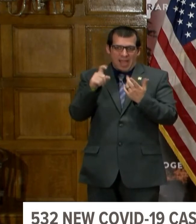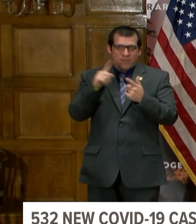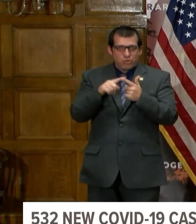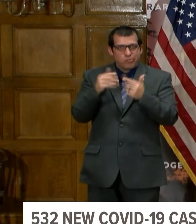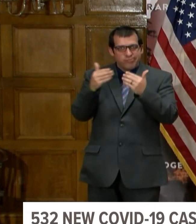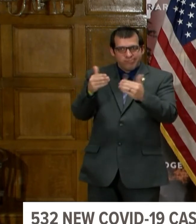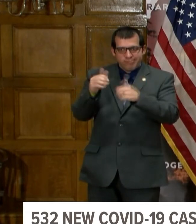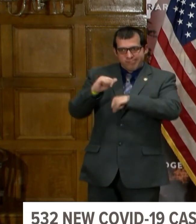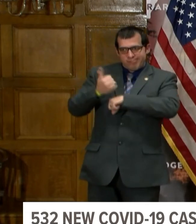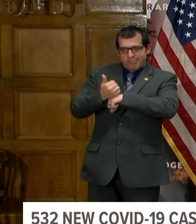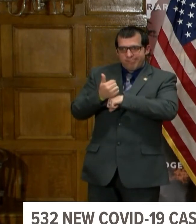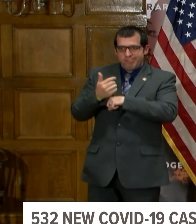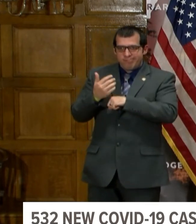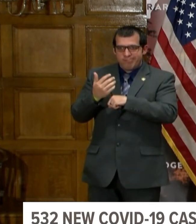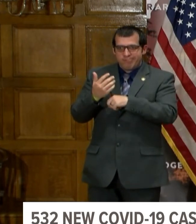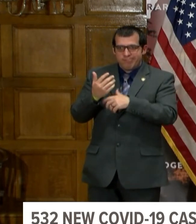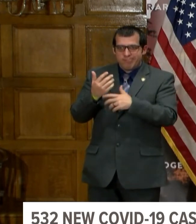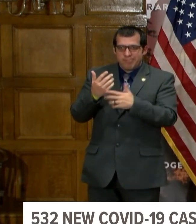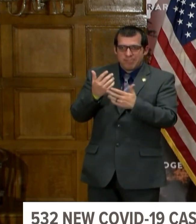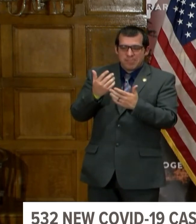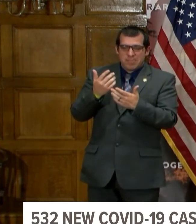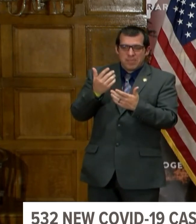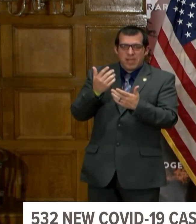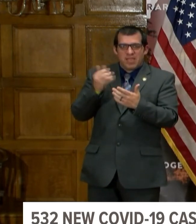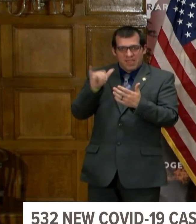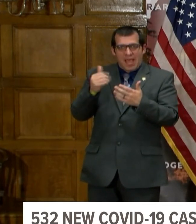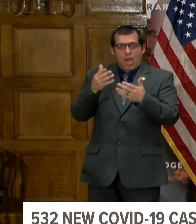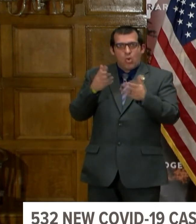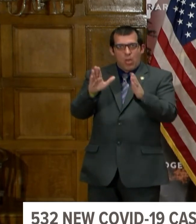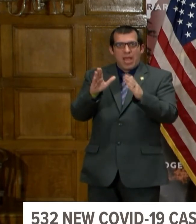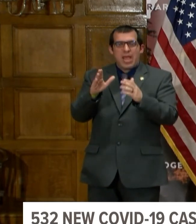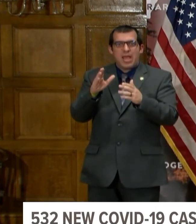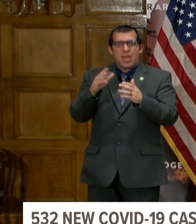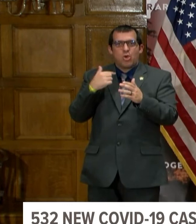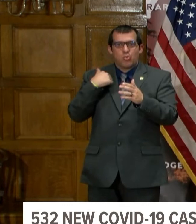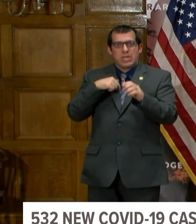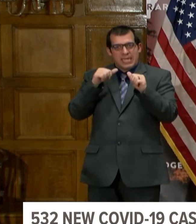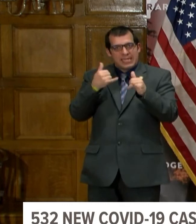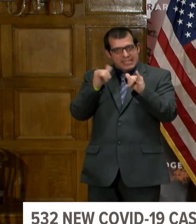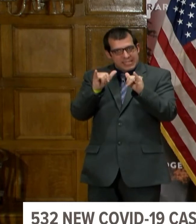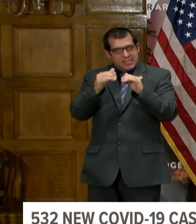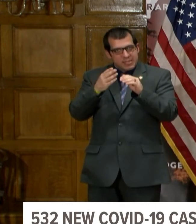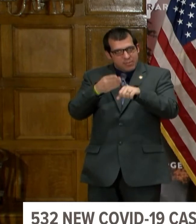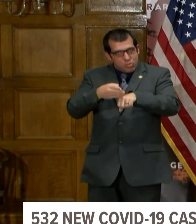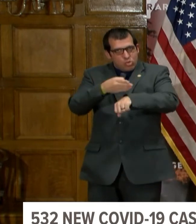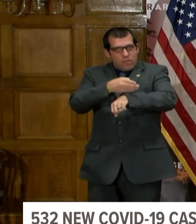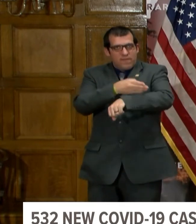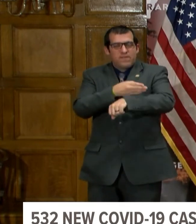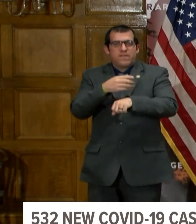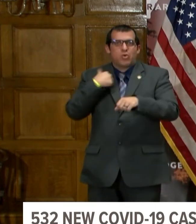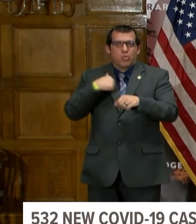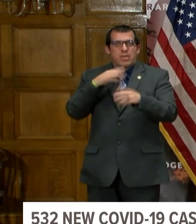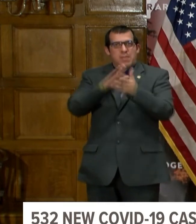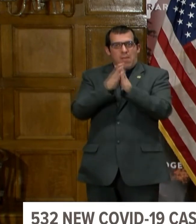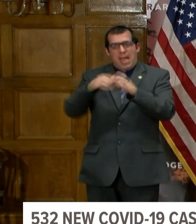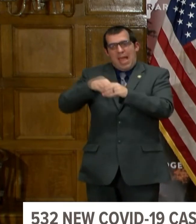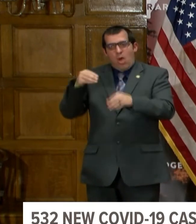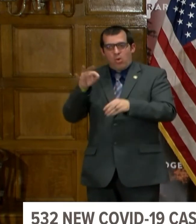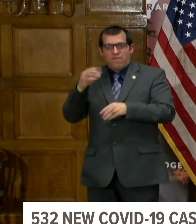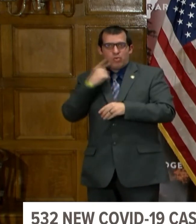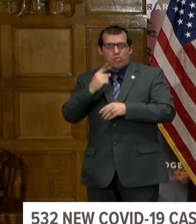done to make any gains Arkansas has made less fragile, or get Arkansas out of the red zone?